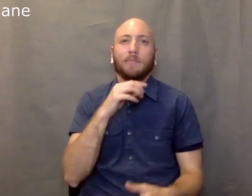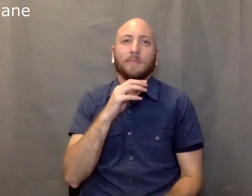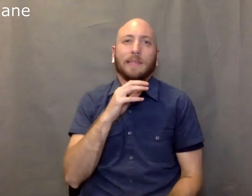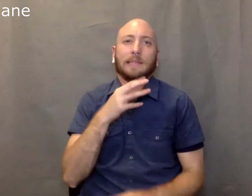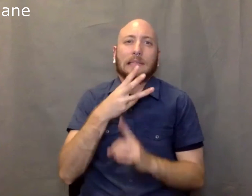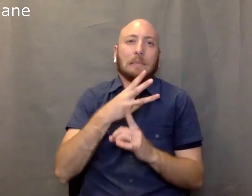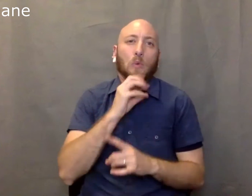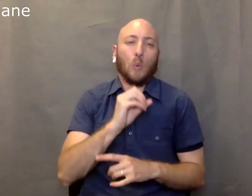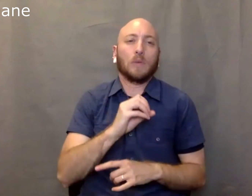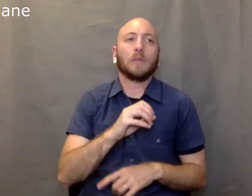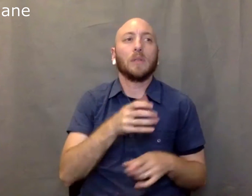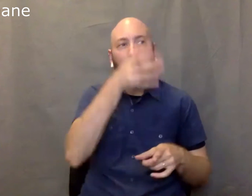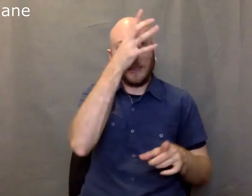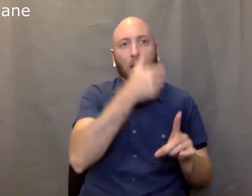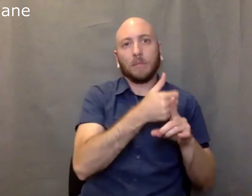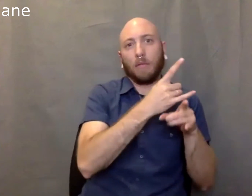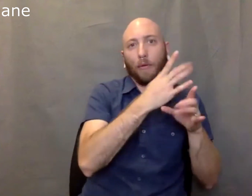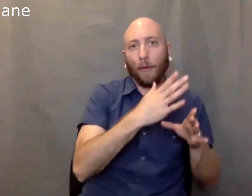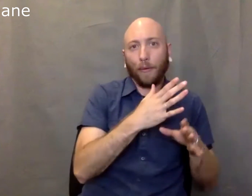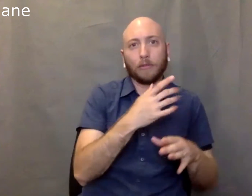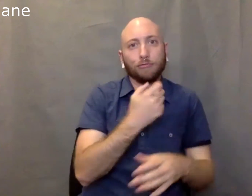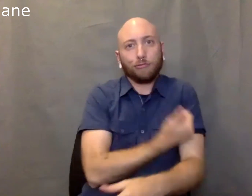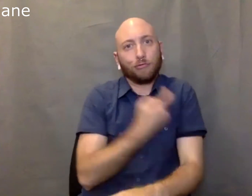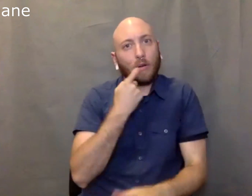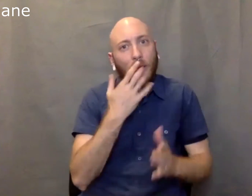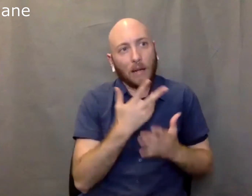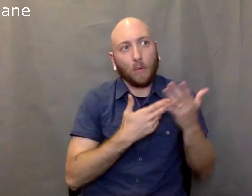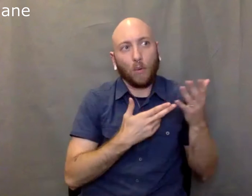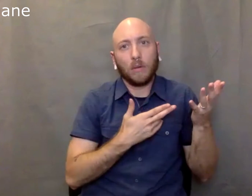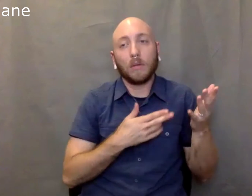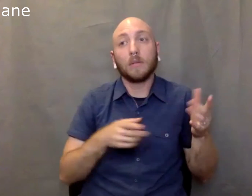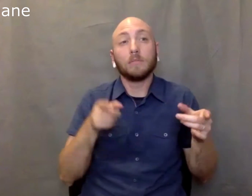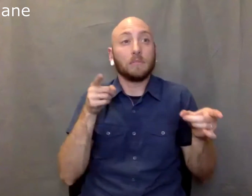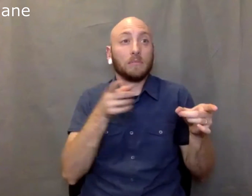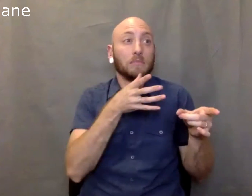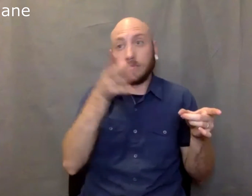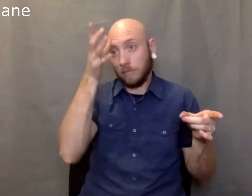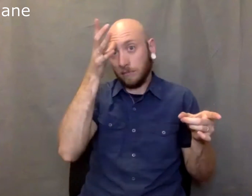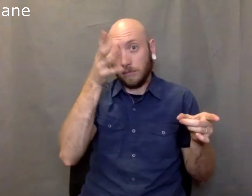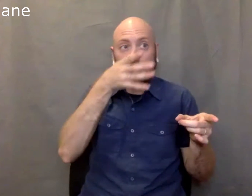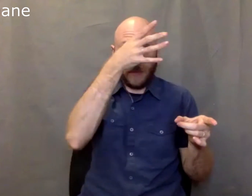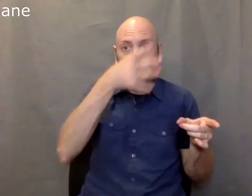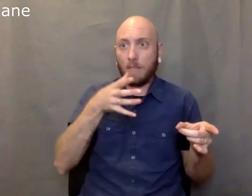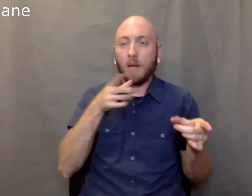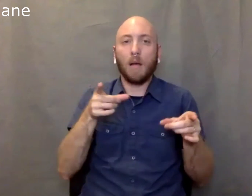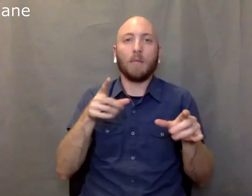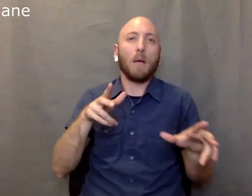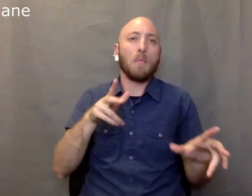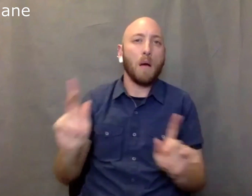also a drug addict. And my mom and him used to party a lot together before I was around. My mom was a bartender in Montreal in the early